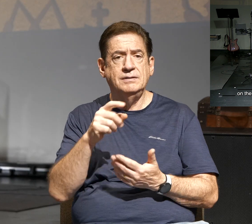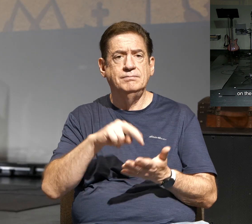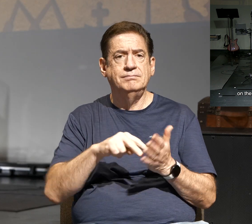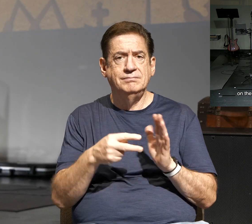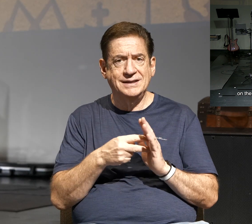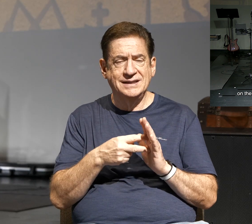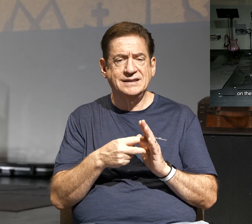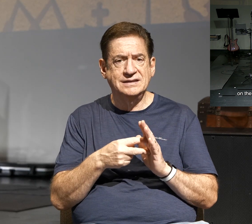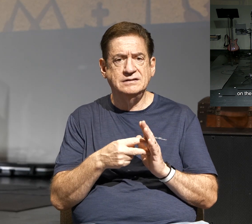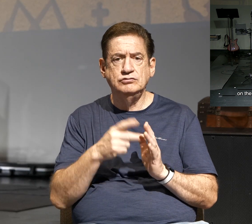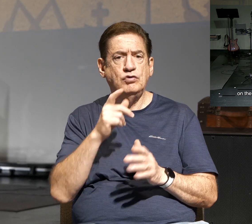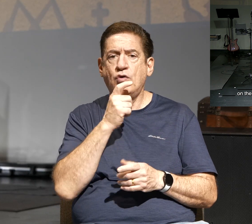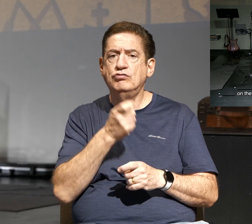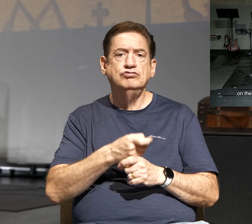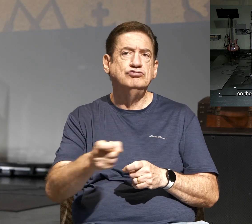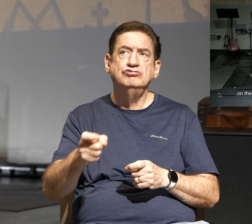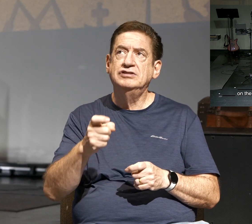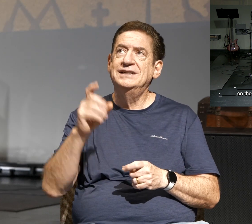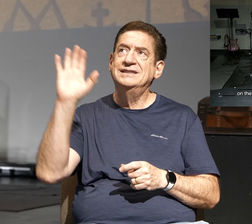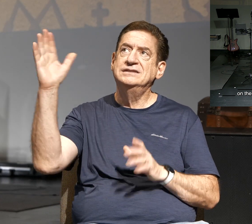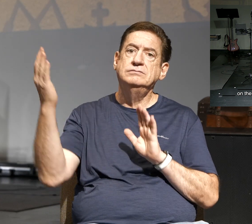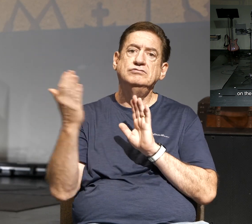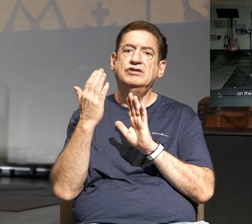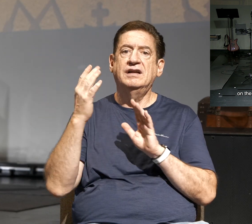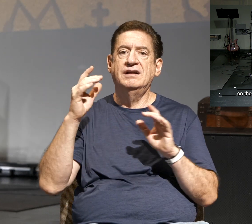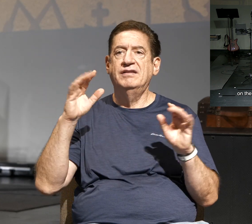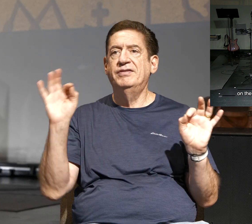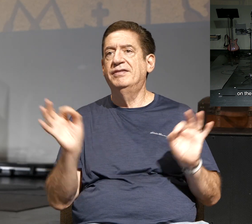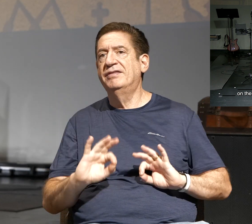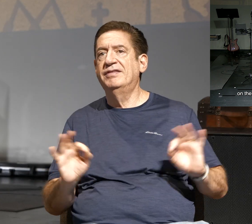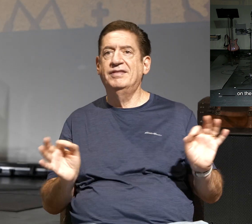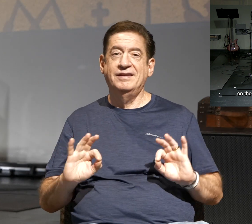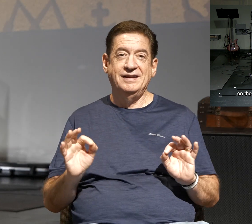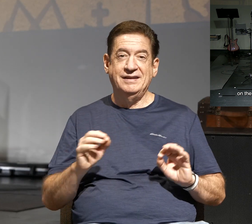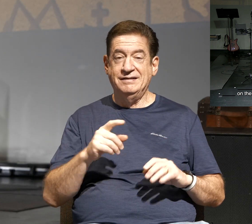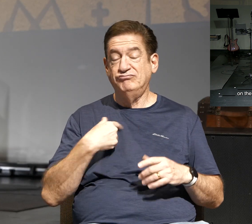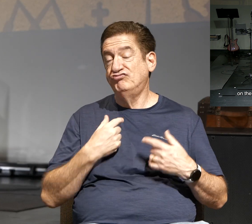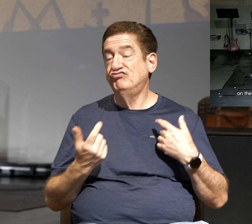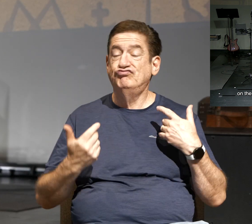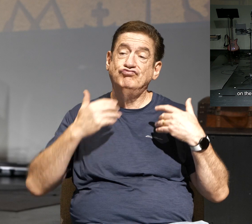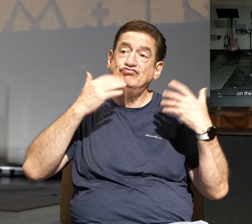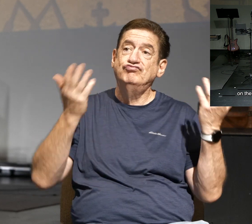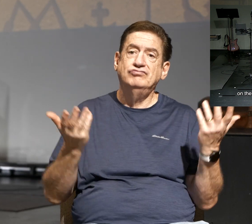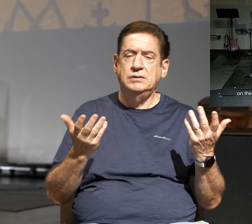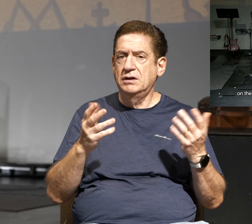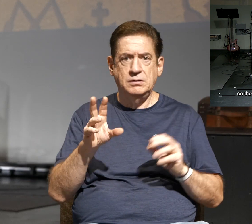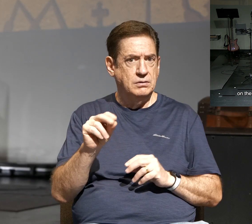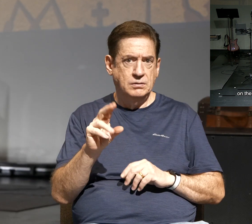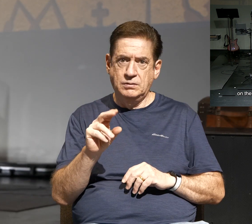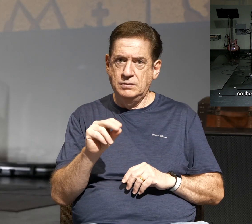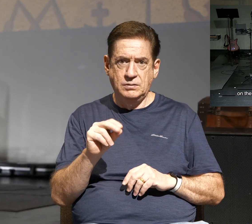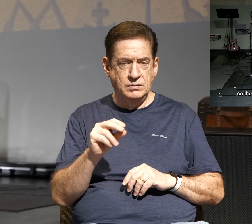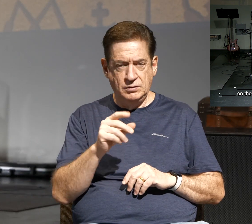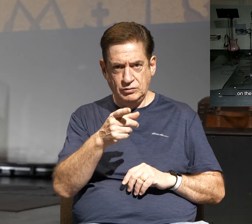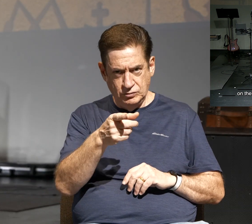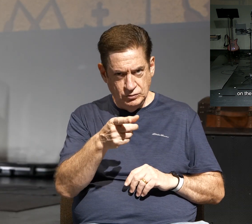saying, hey, don't treat the presence of God carelessly or in a cavalier way. So when we come into